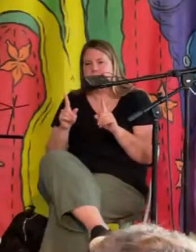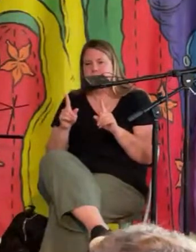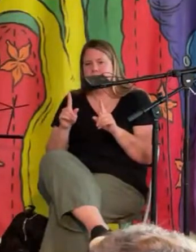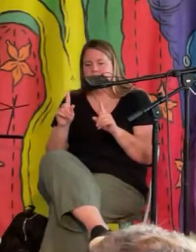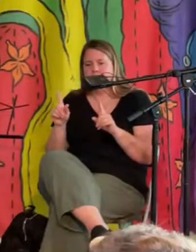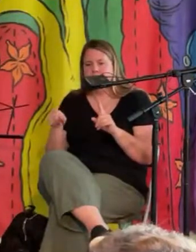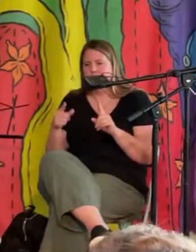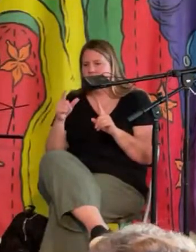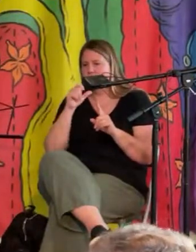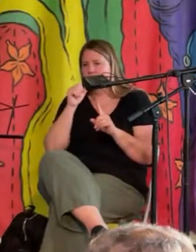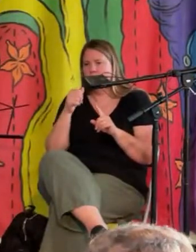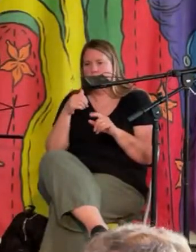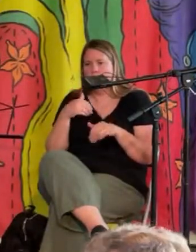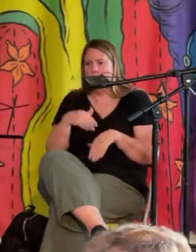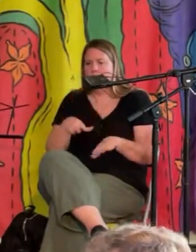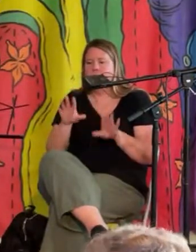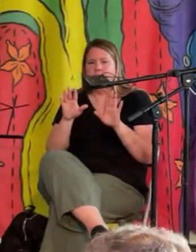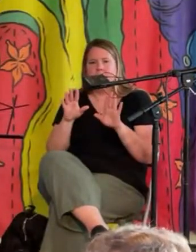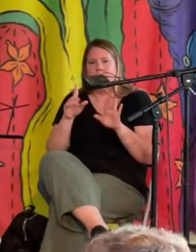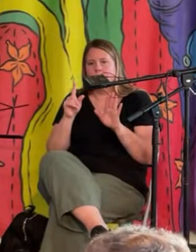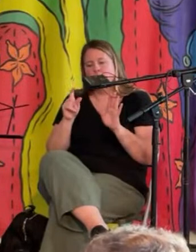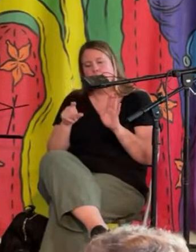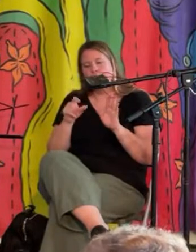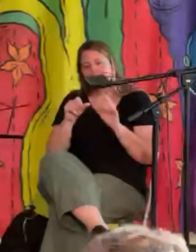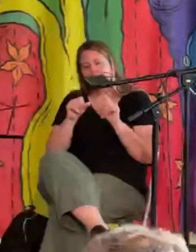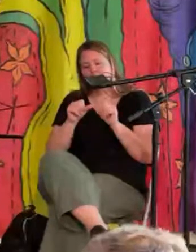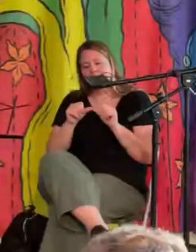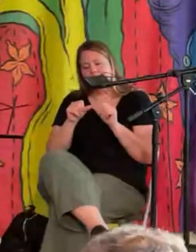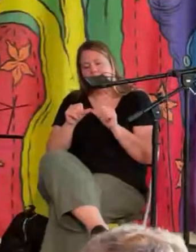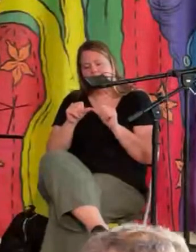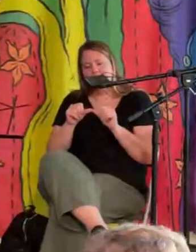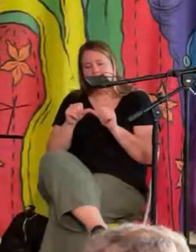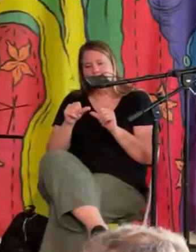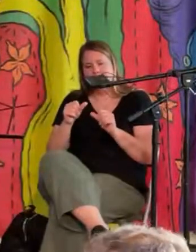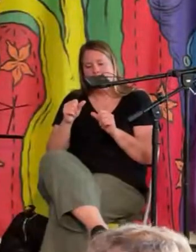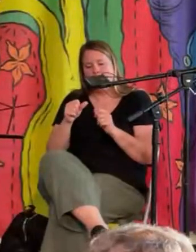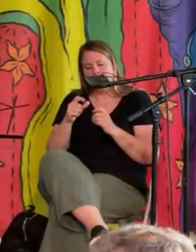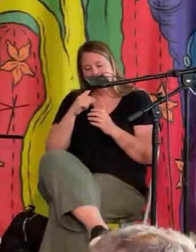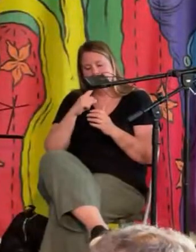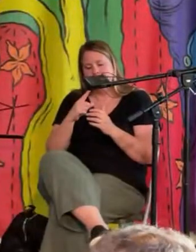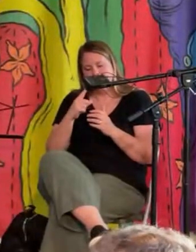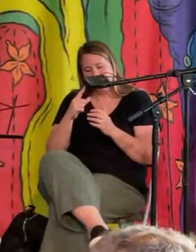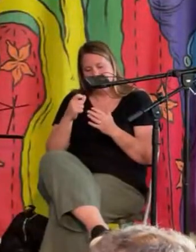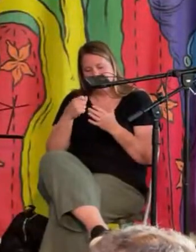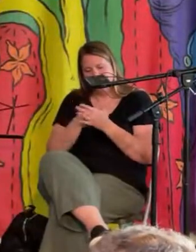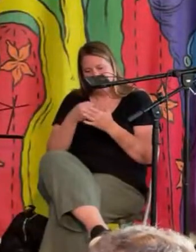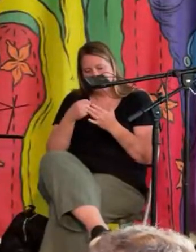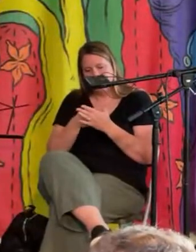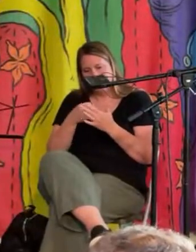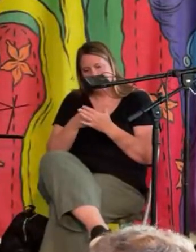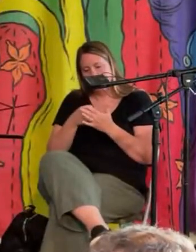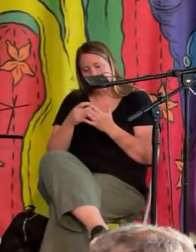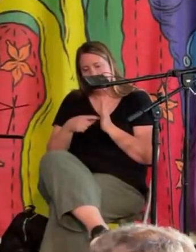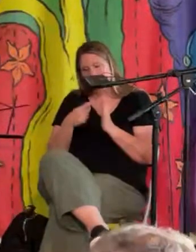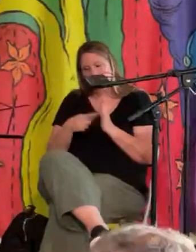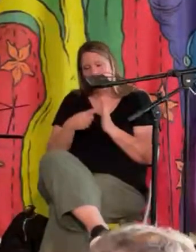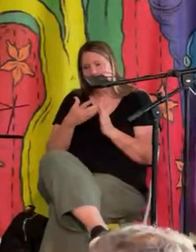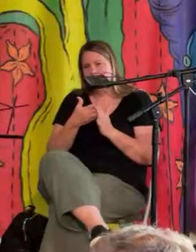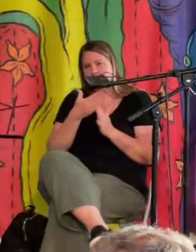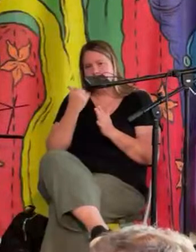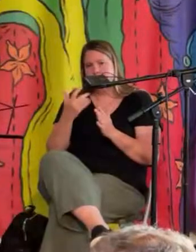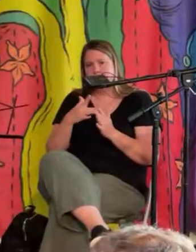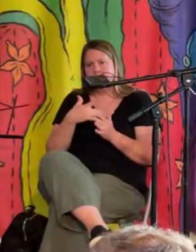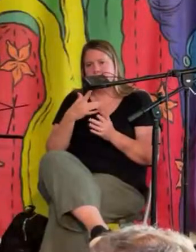just don't give up. You just have to keep bashing yourself against the rocks, you know, and sometimes it's the greatest feeling in the world when it